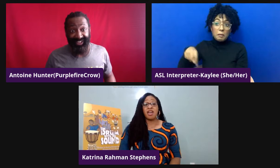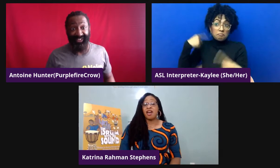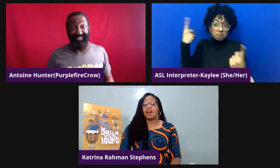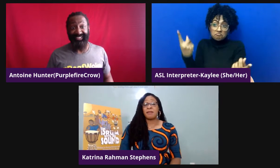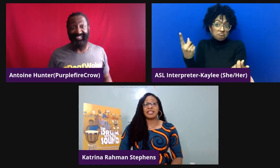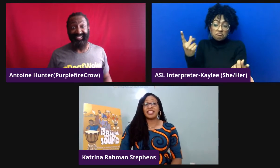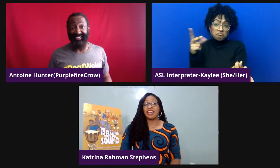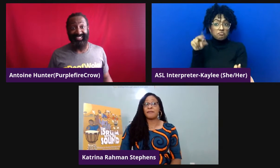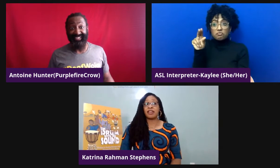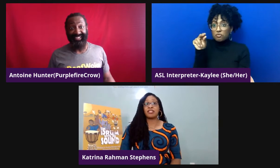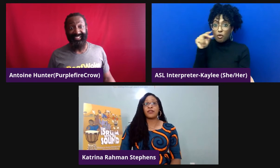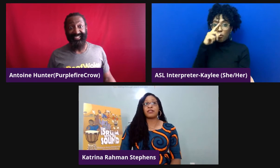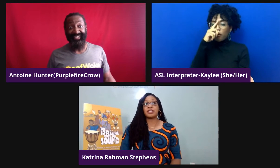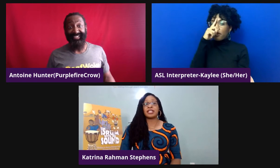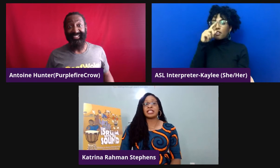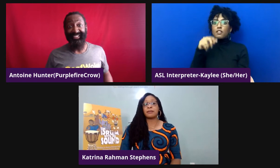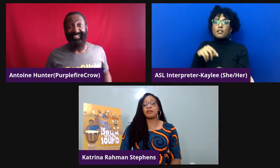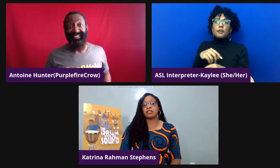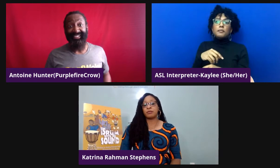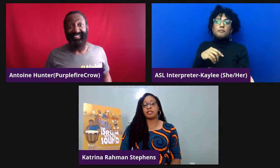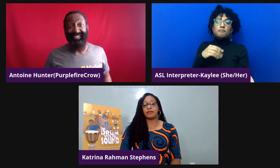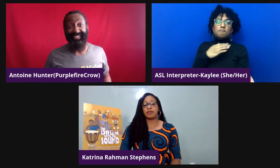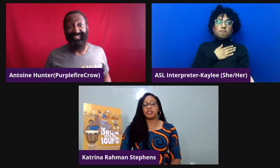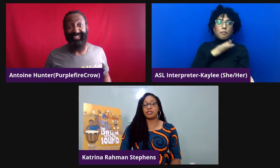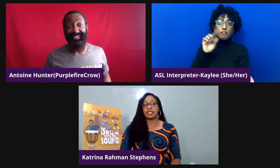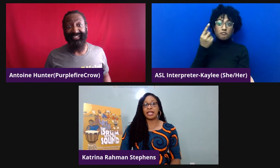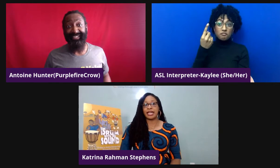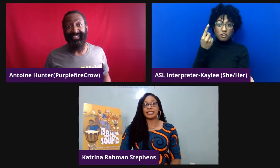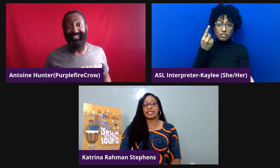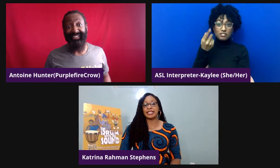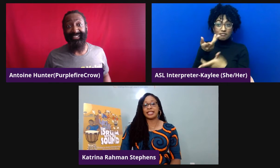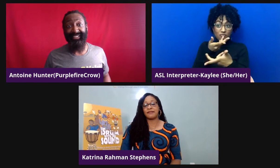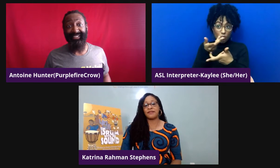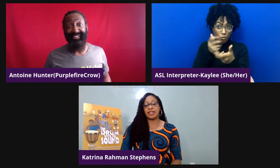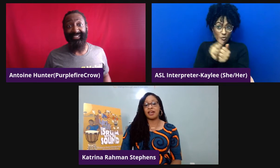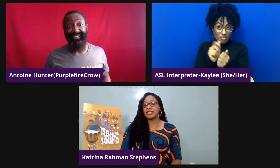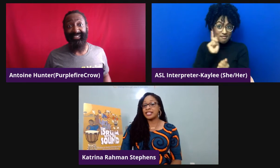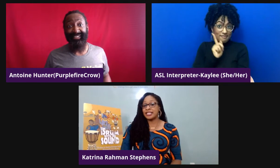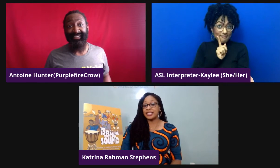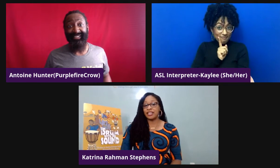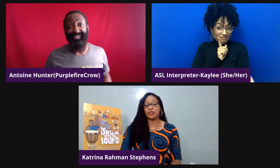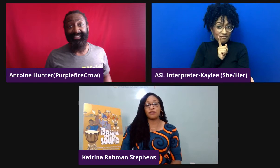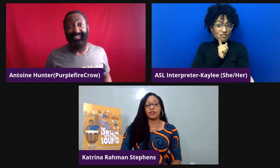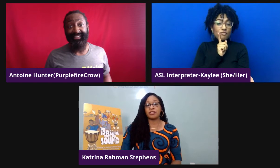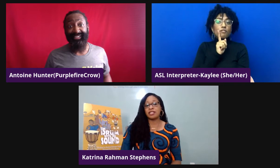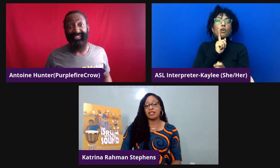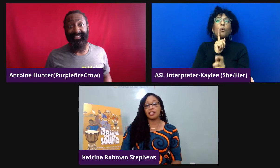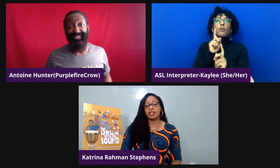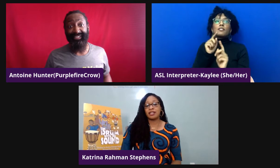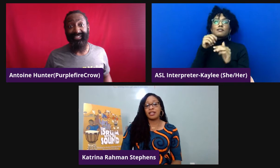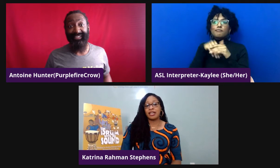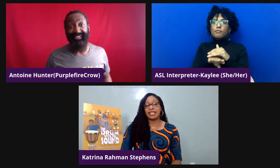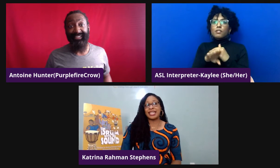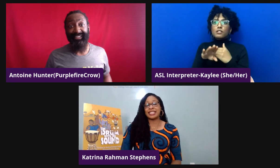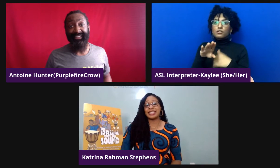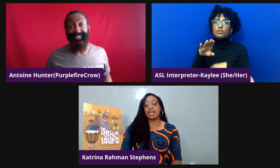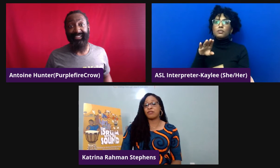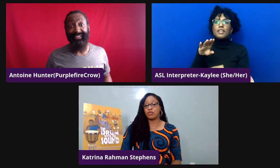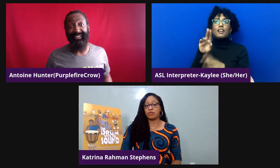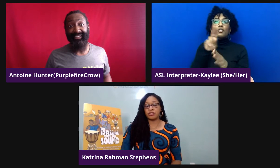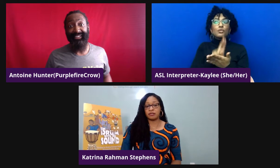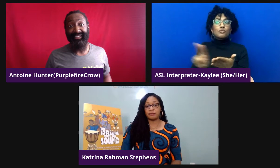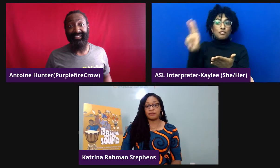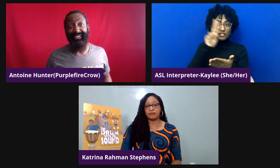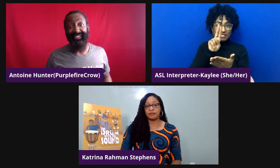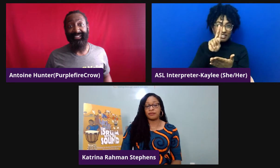no, I didn't have my first experience with deaf culture until I attended Valdosta State University, and that's in